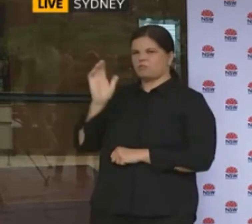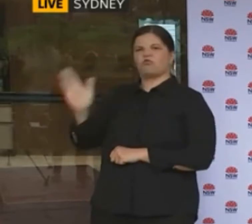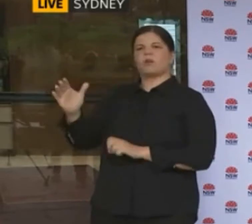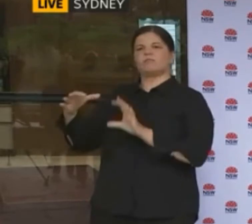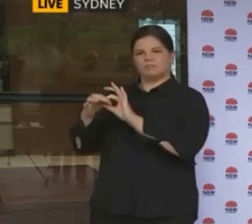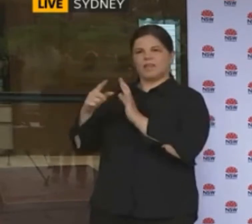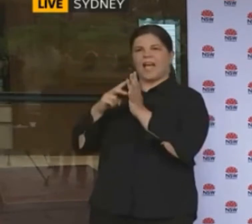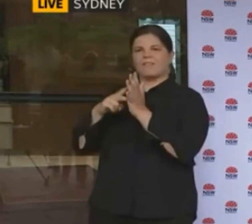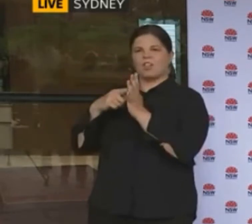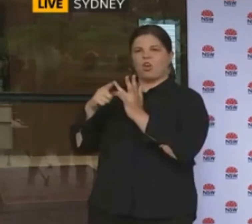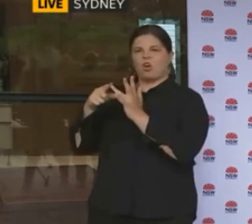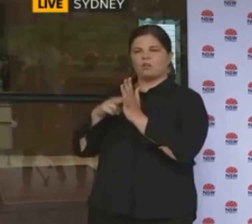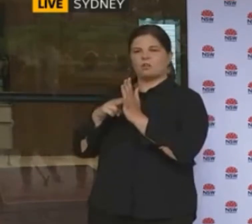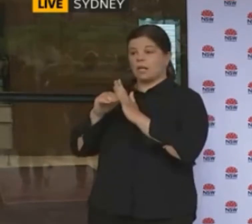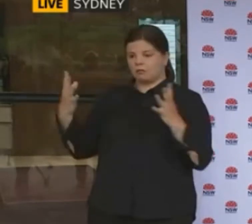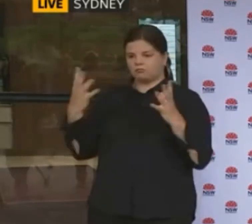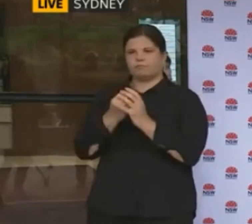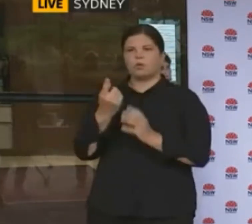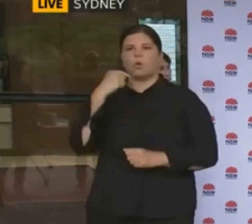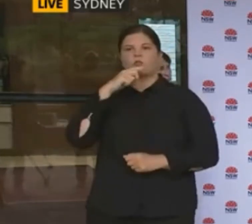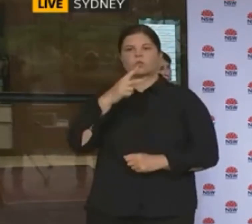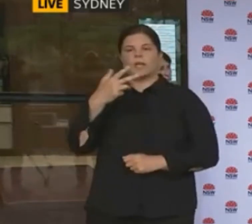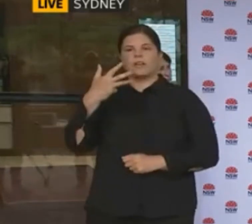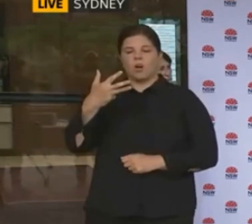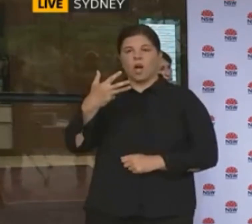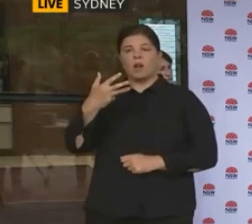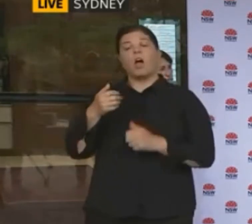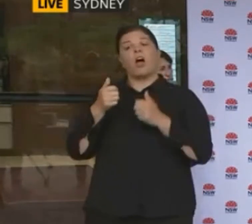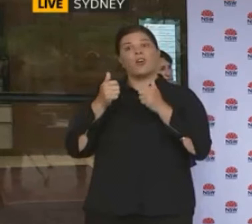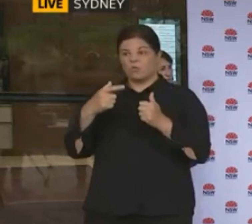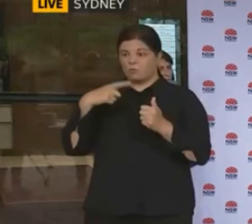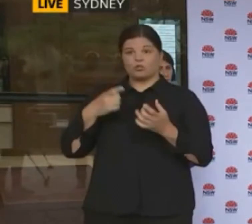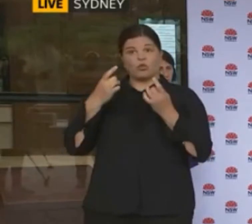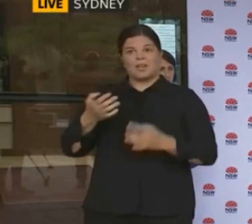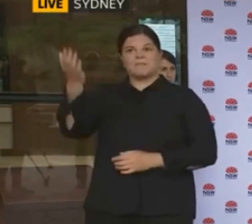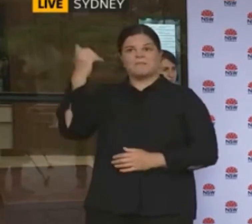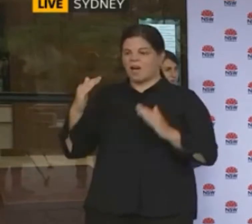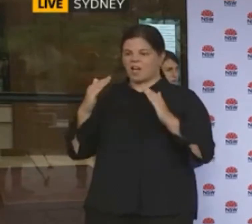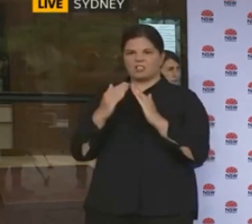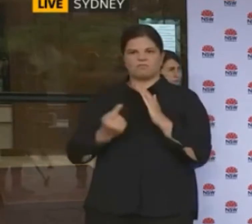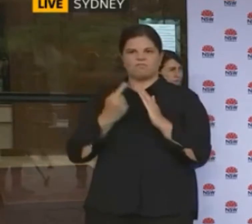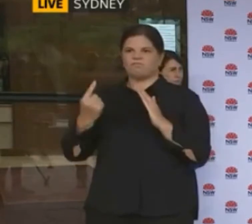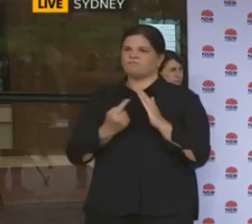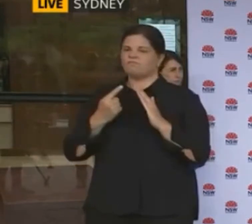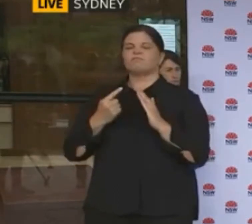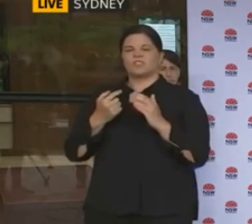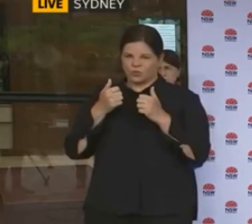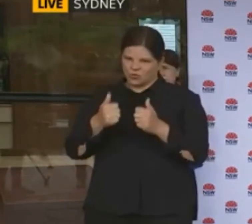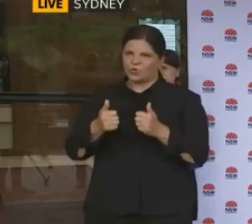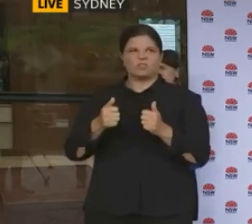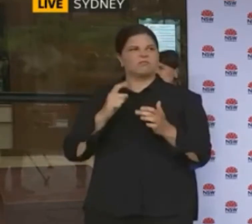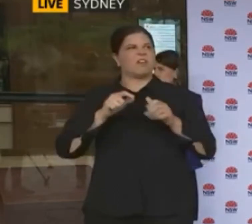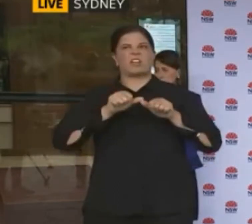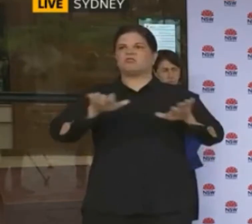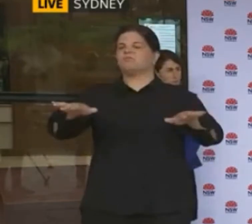now numbers 129. And pleasingly, all of those cases were in isolation for their full infectious period. However,